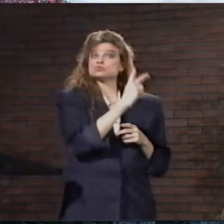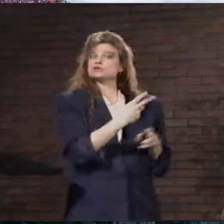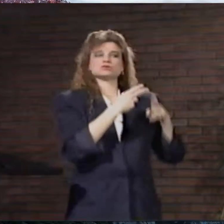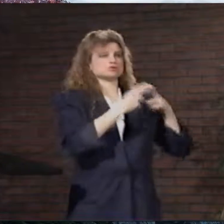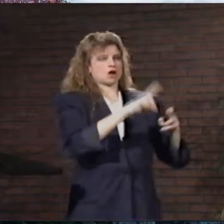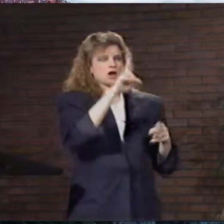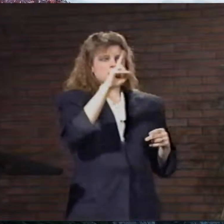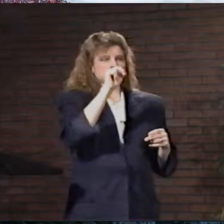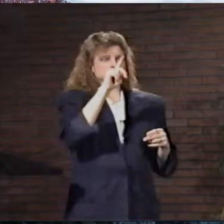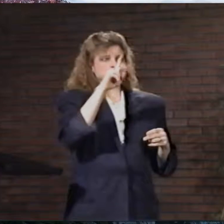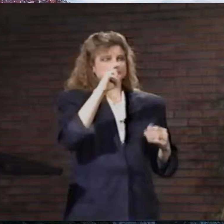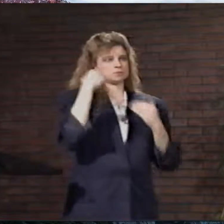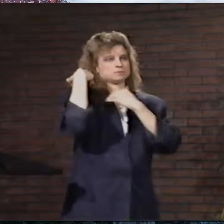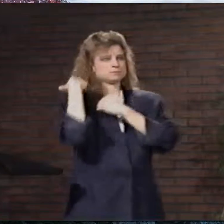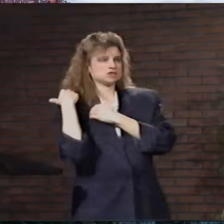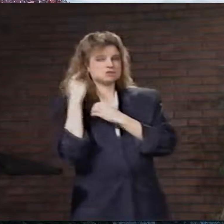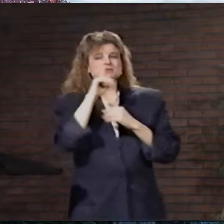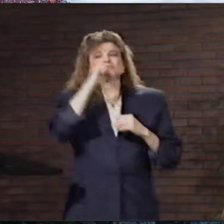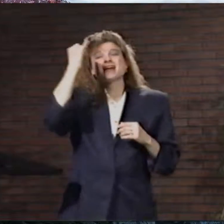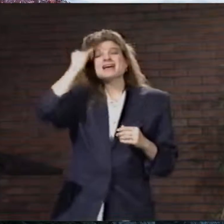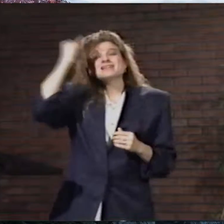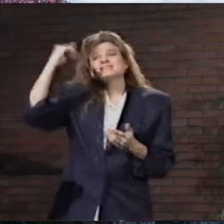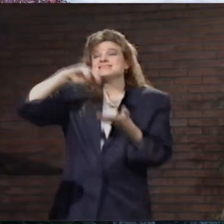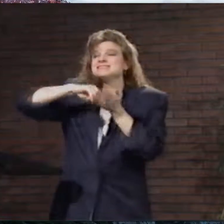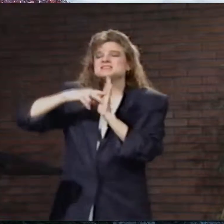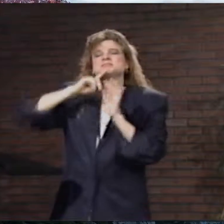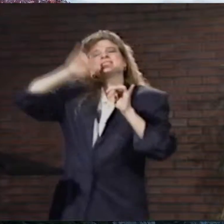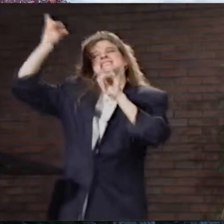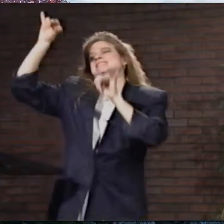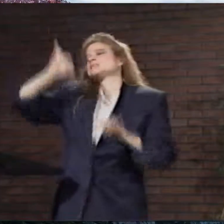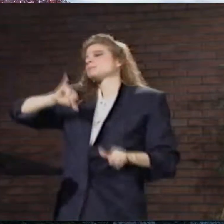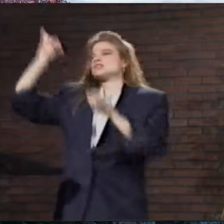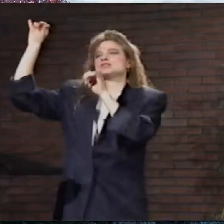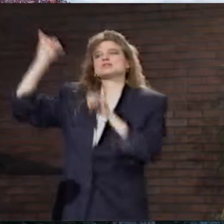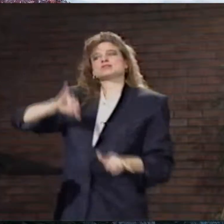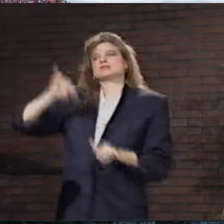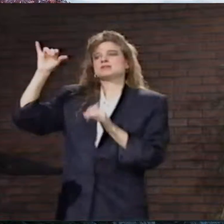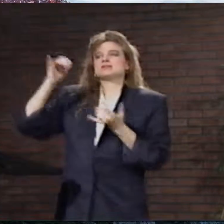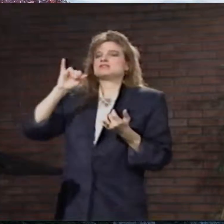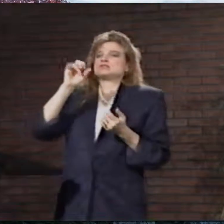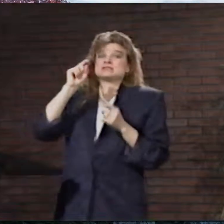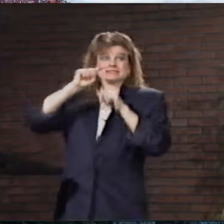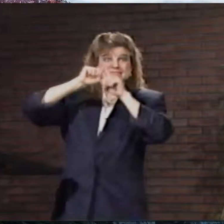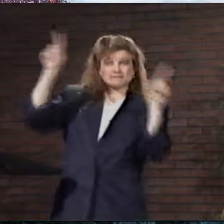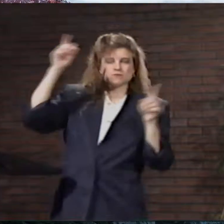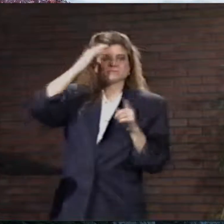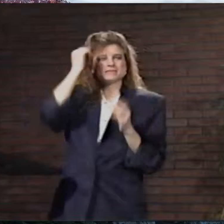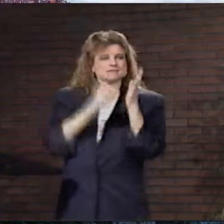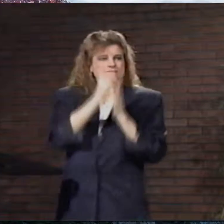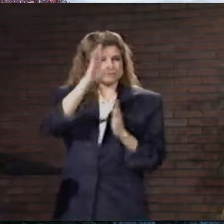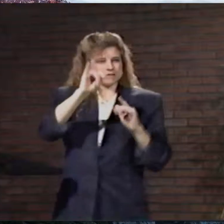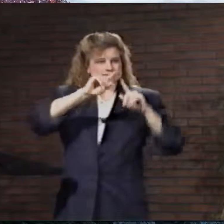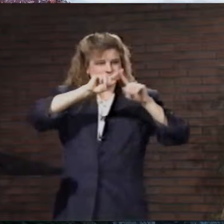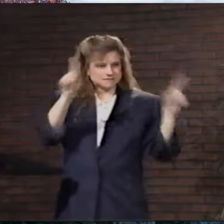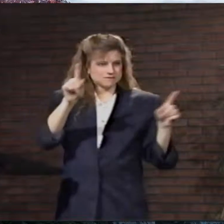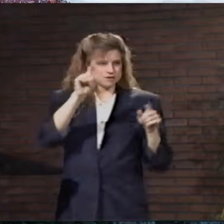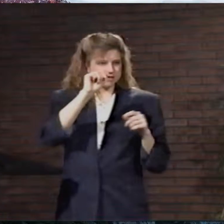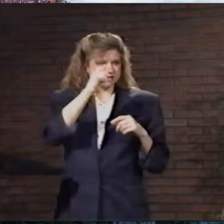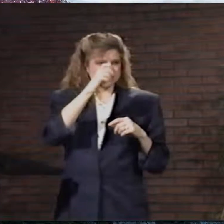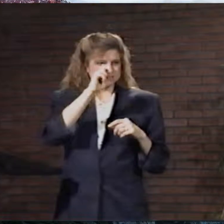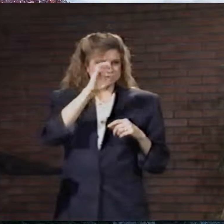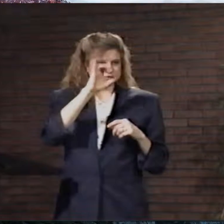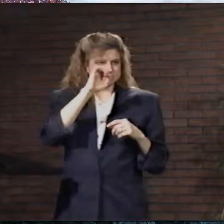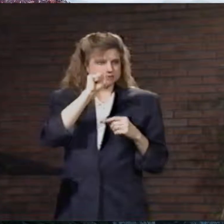Do you remember what I was talking about with the undue hardship? That idea is the same,